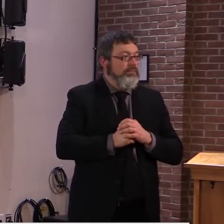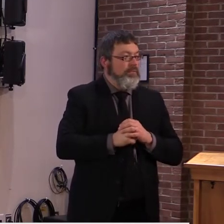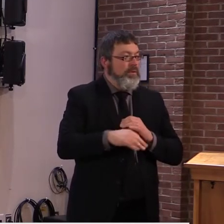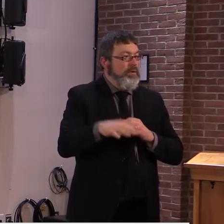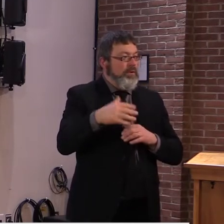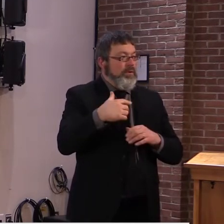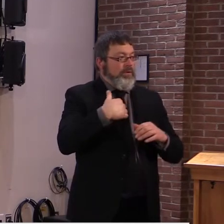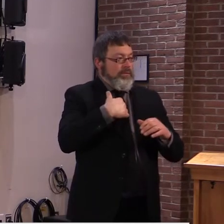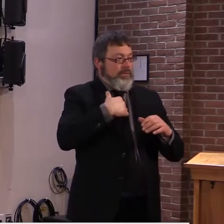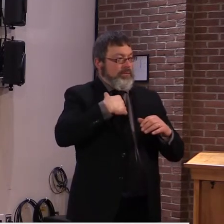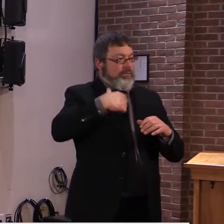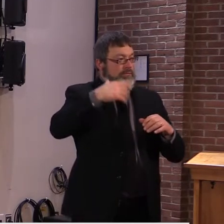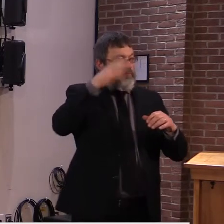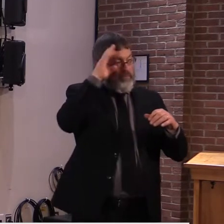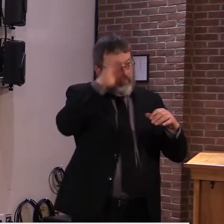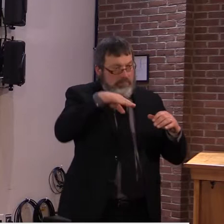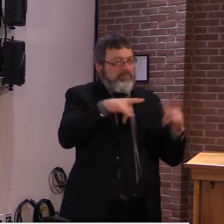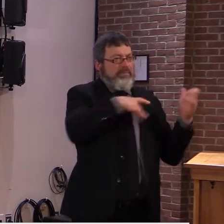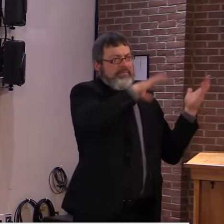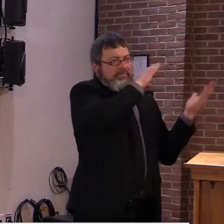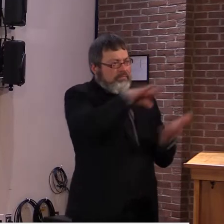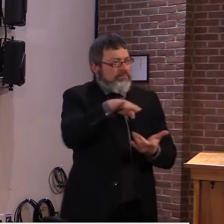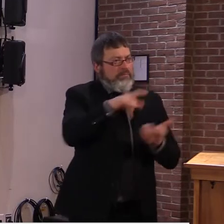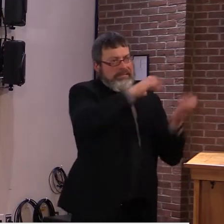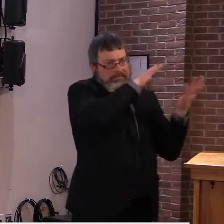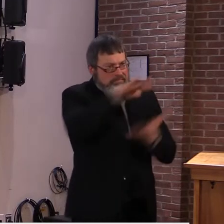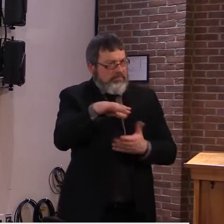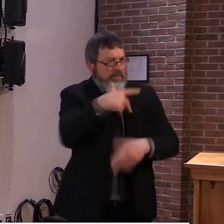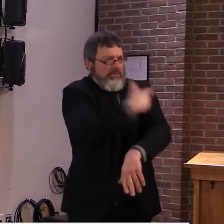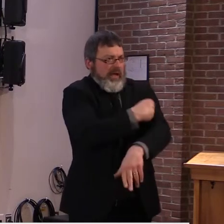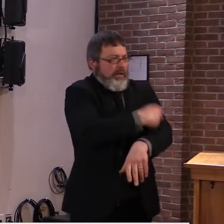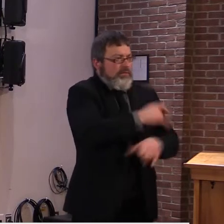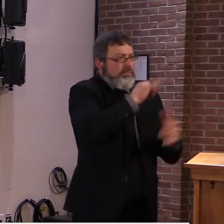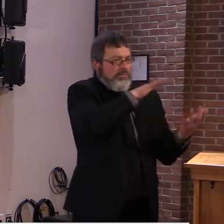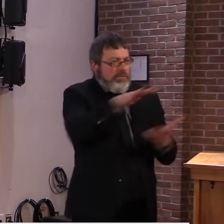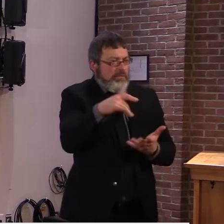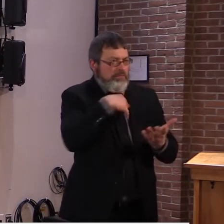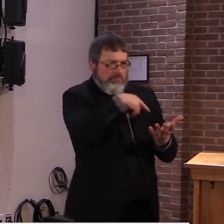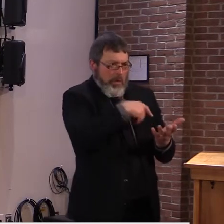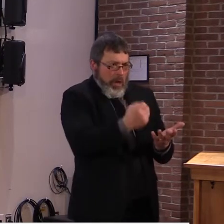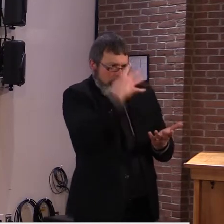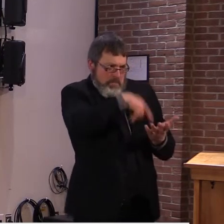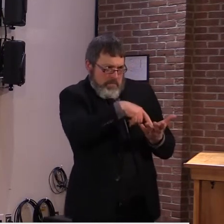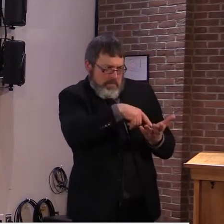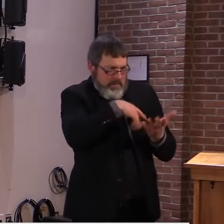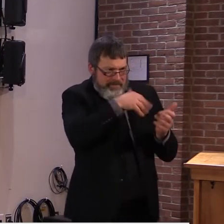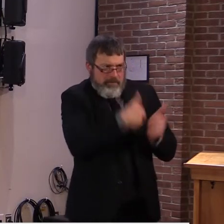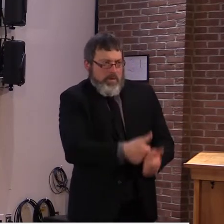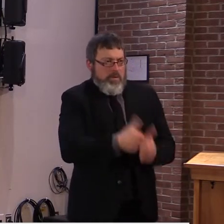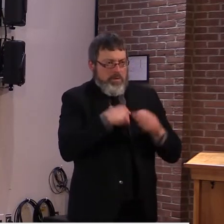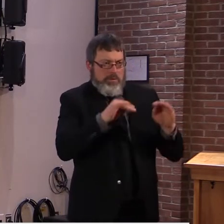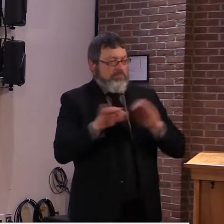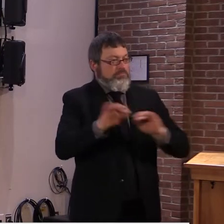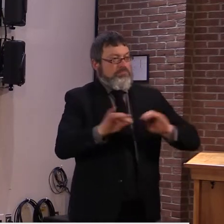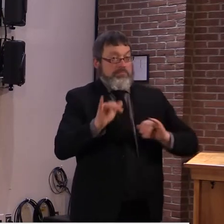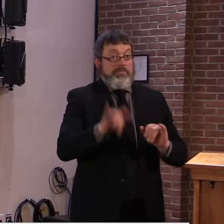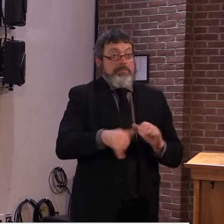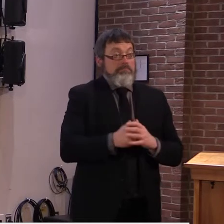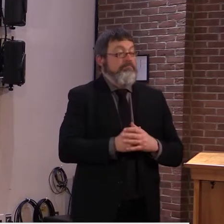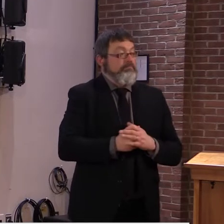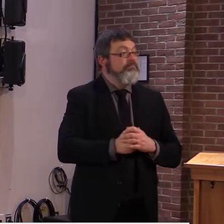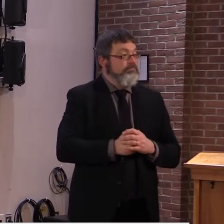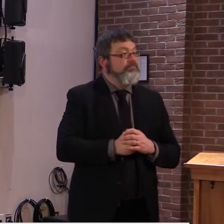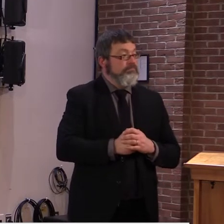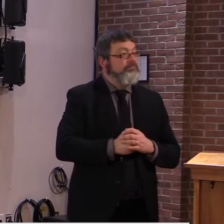the vaccine from the manufacturers and the number of vaccine platforms that get early use authorization in